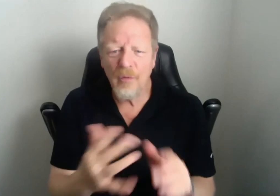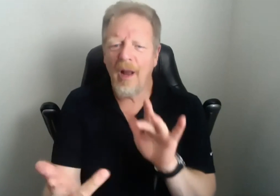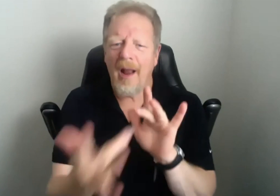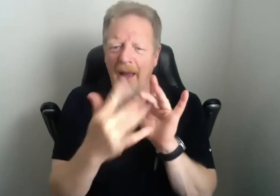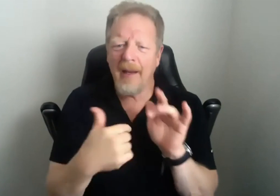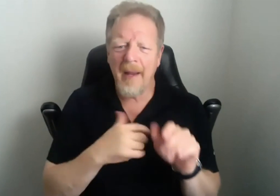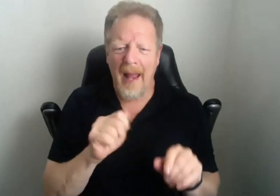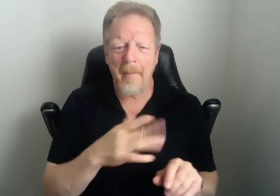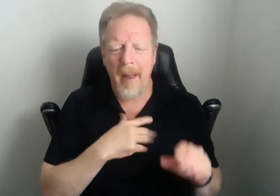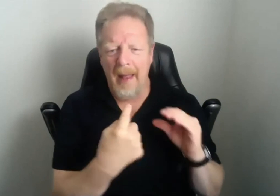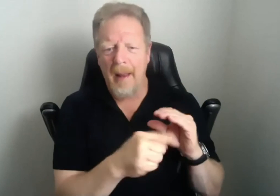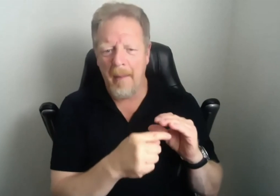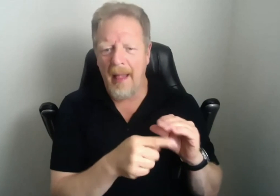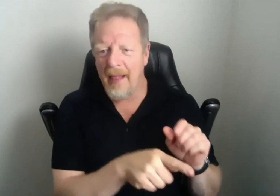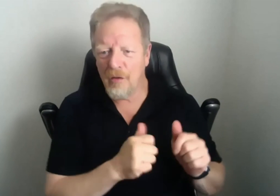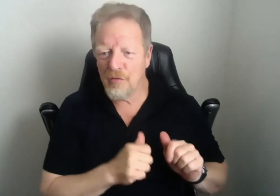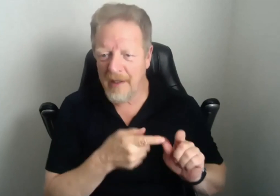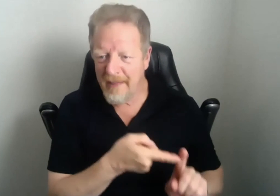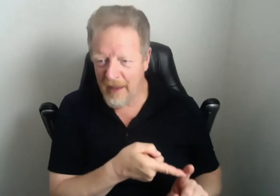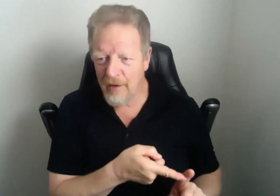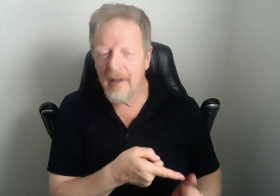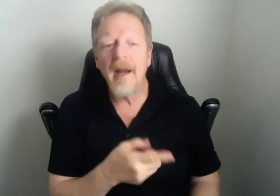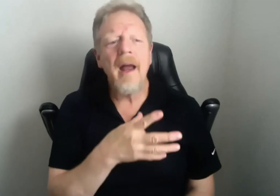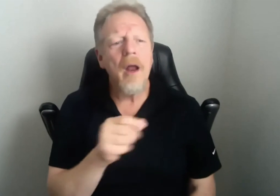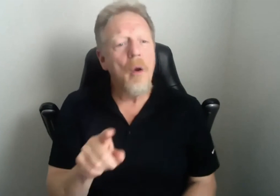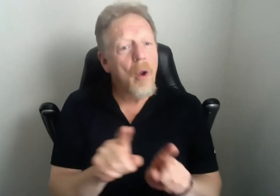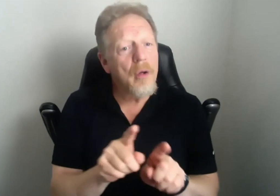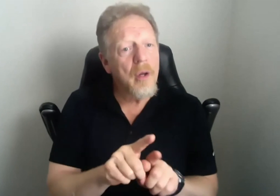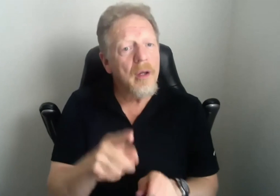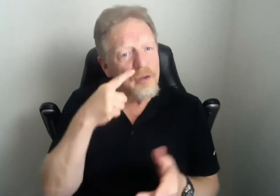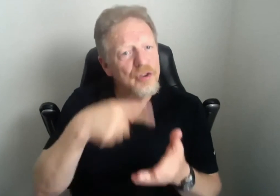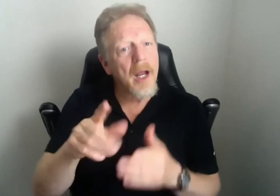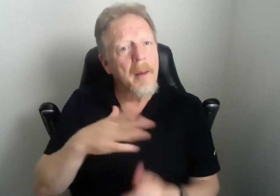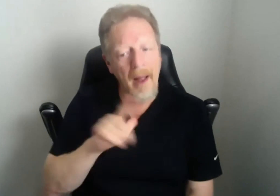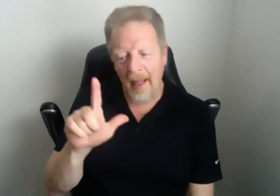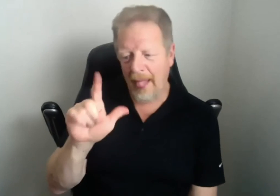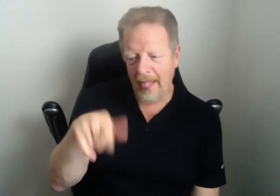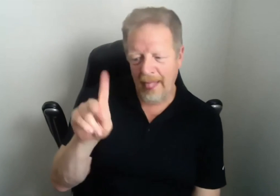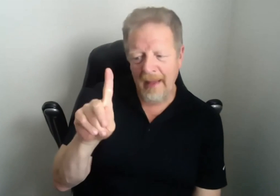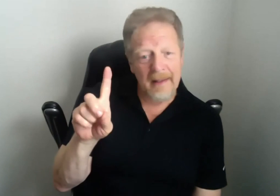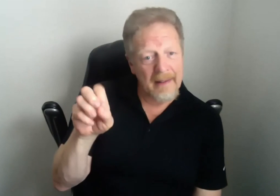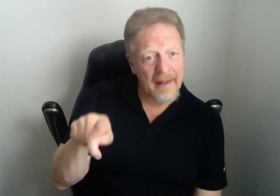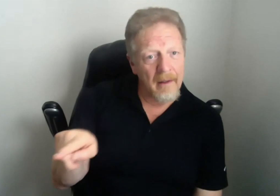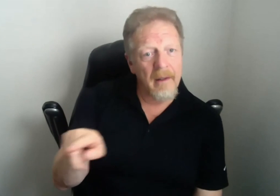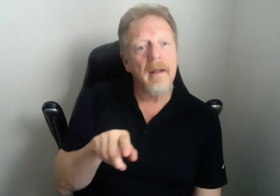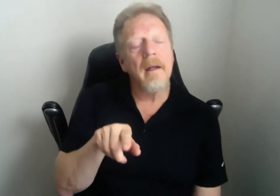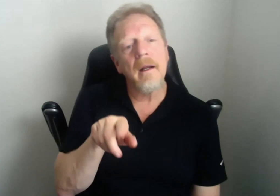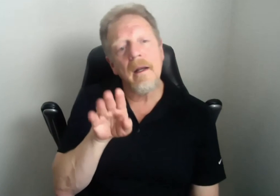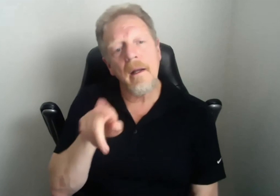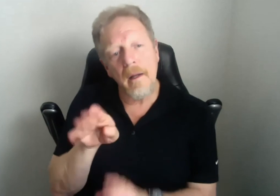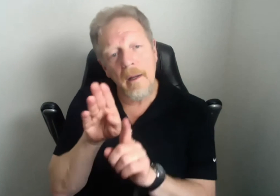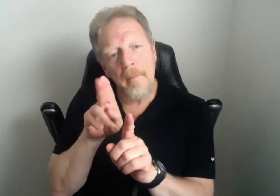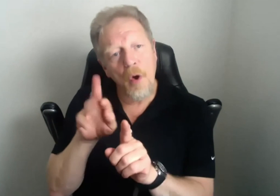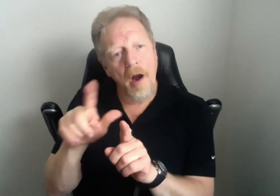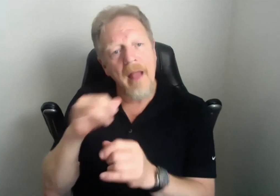with my email. And also for people to check out my LinkedIn, and that link, the URL is on the last page of